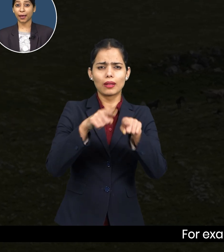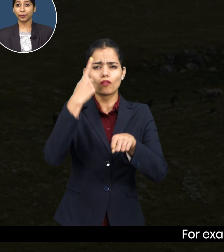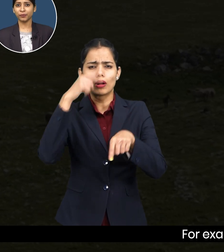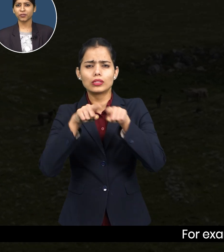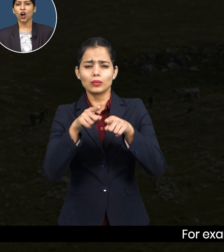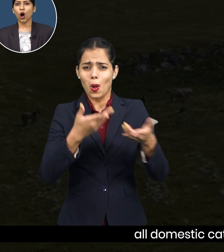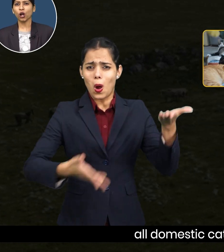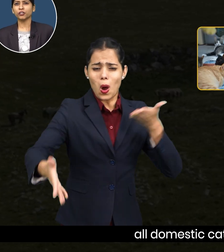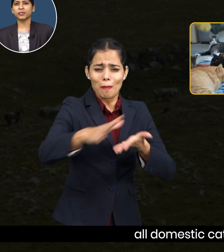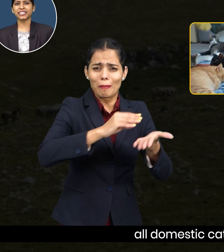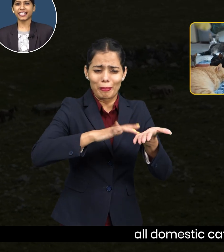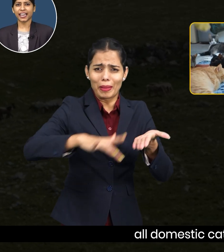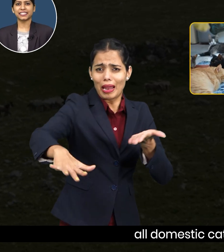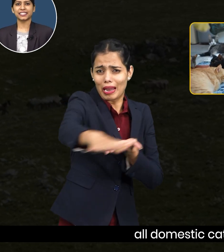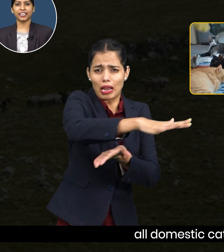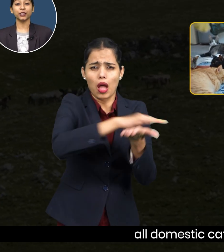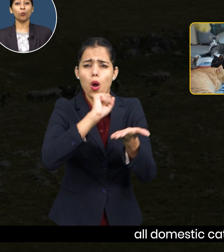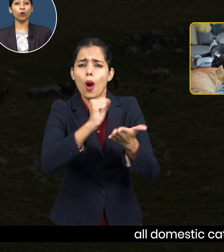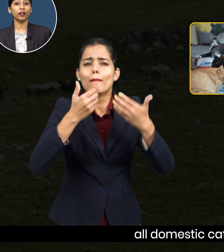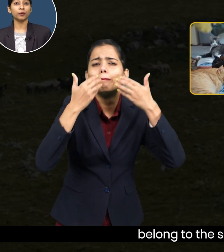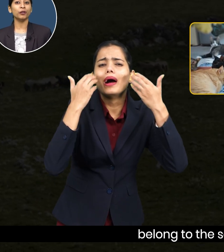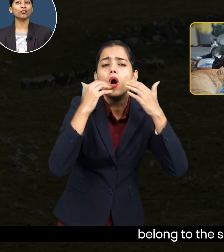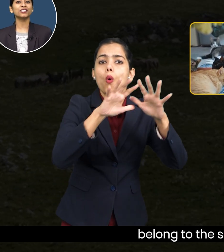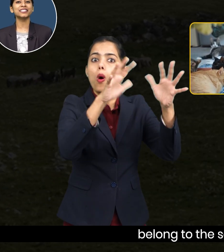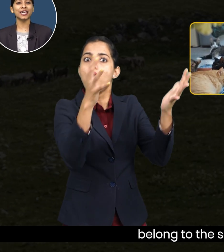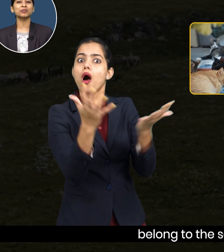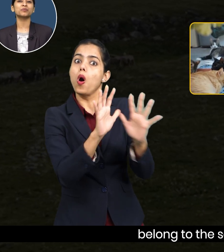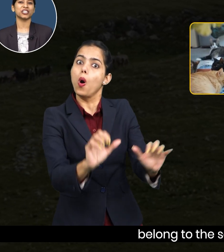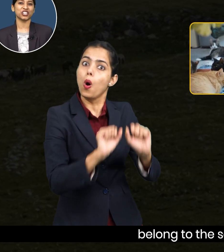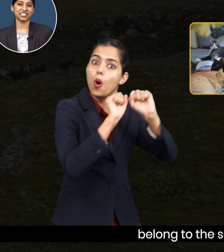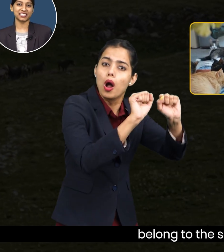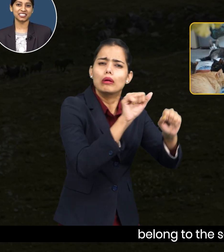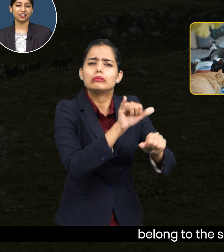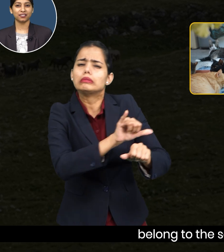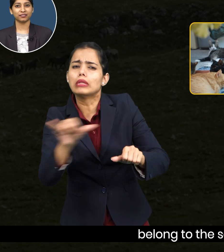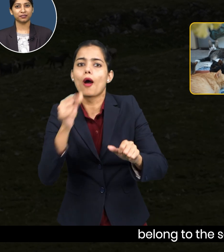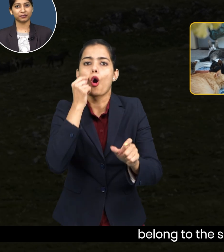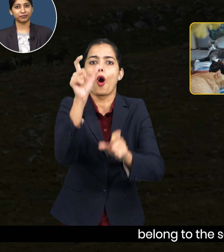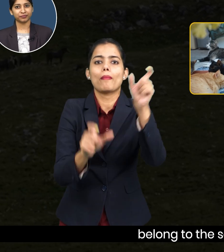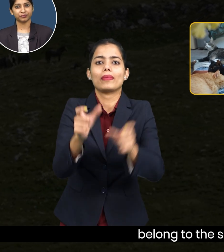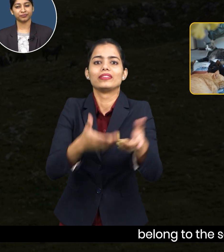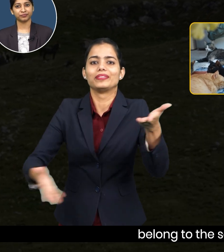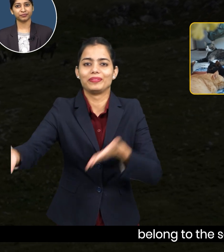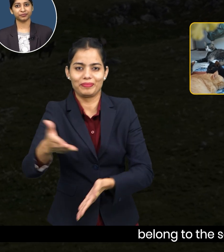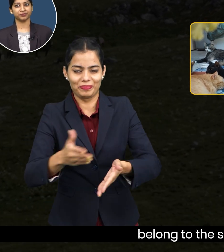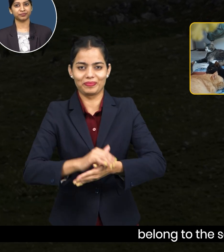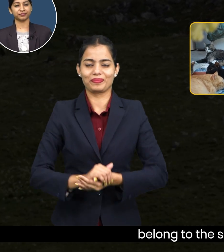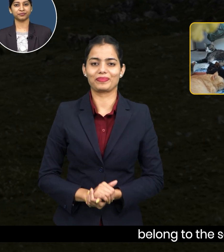For example, all domestic cats in the world belong to the same species.